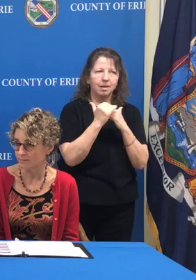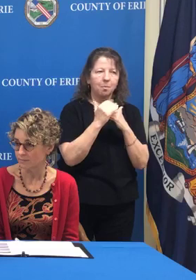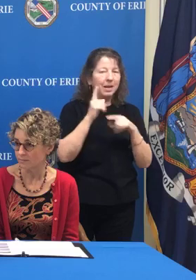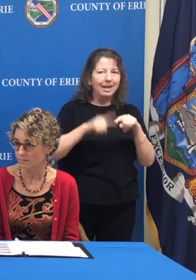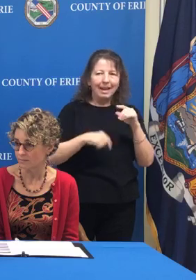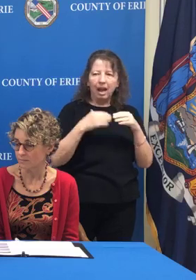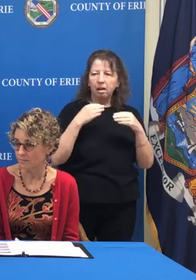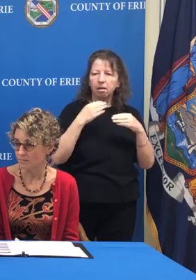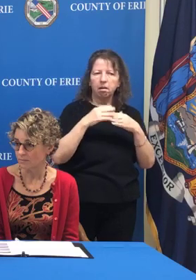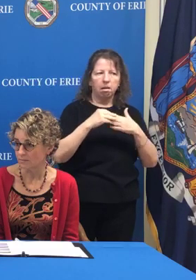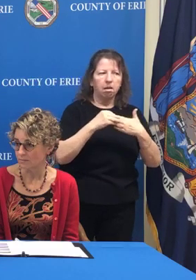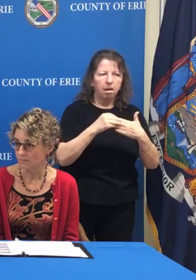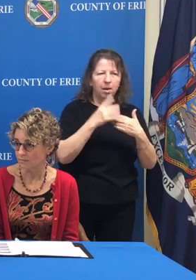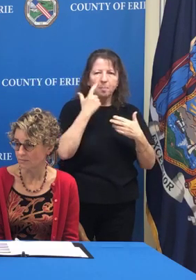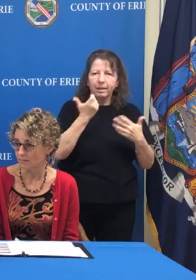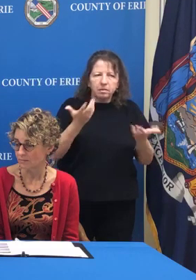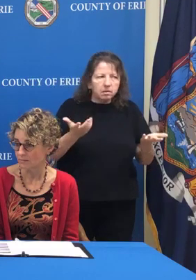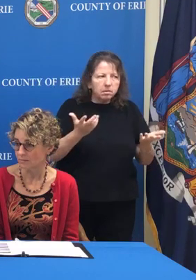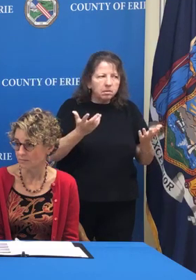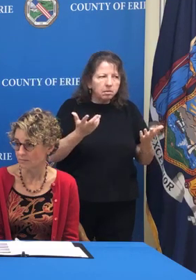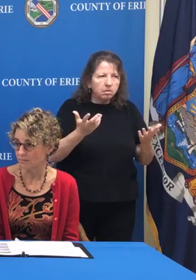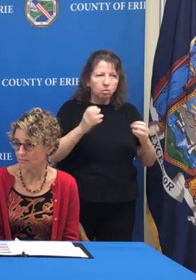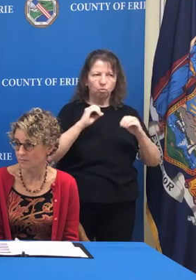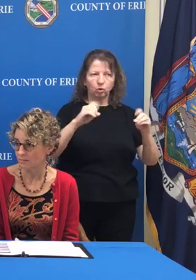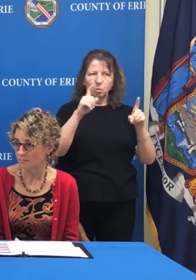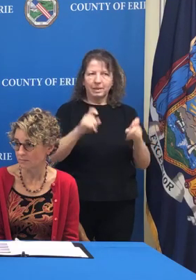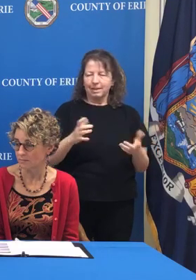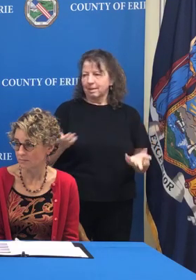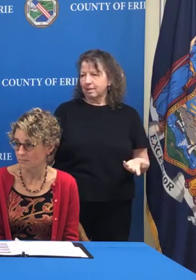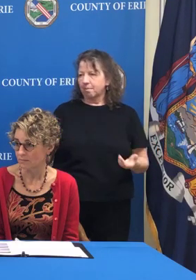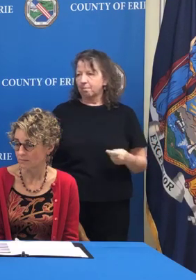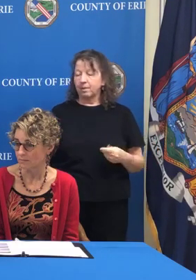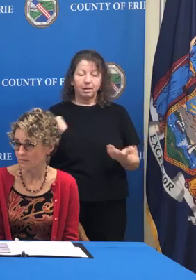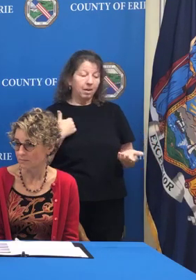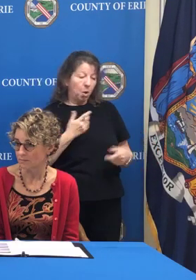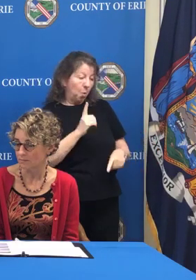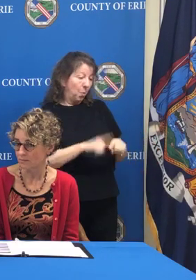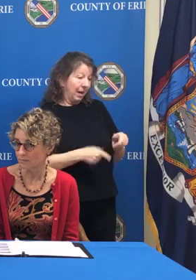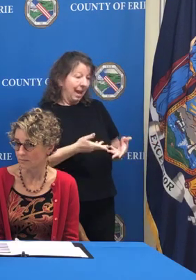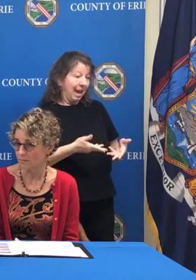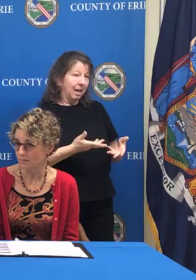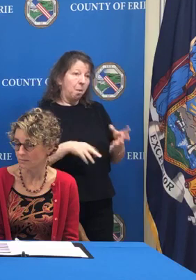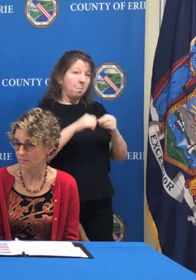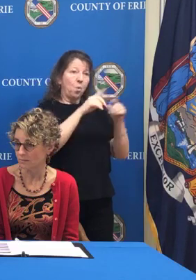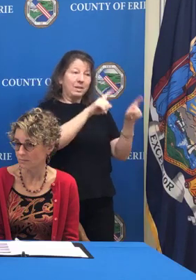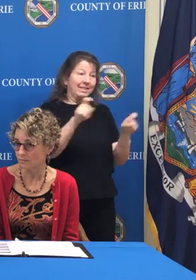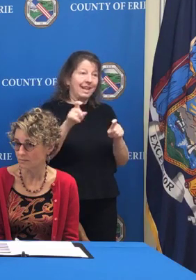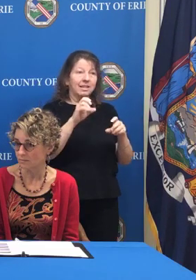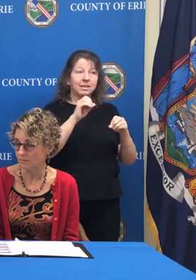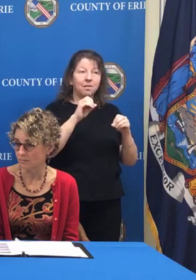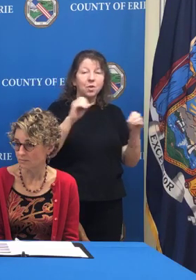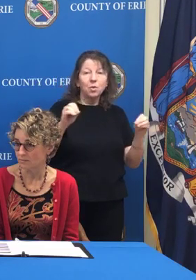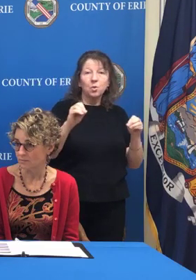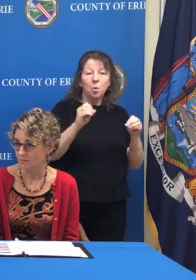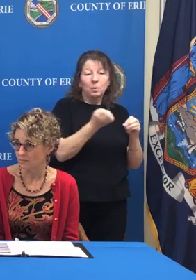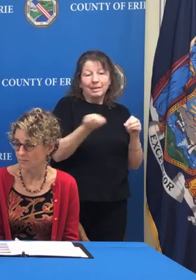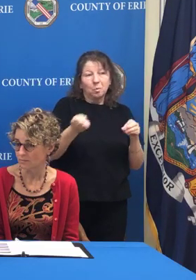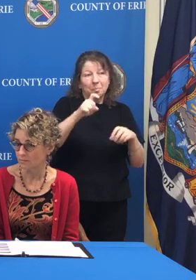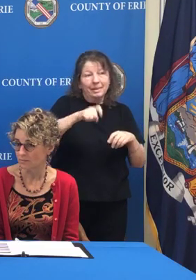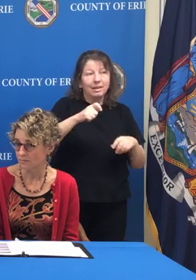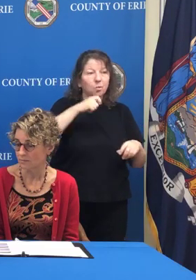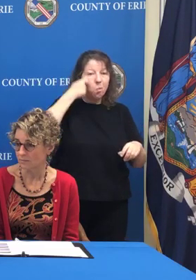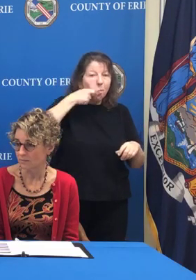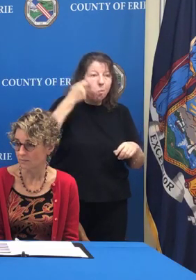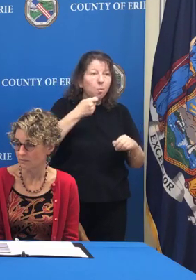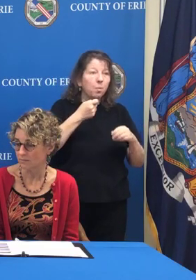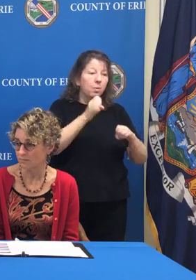understanding, the county's original goal. We can't do more testing if we don't have either the swabs or the reagents.